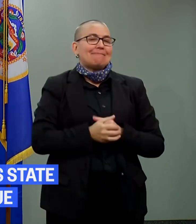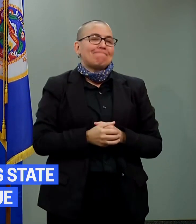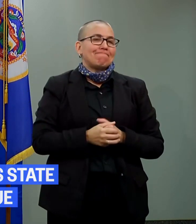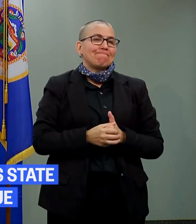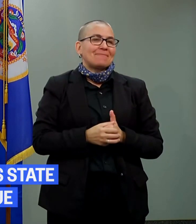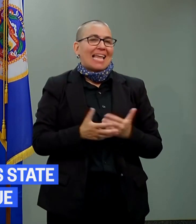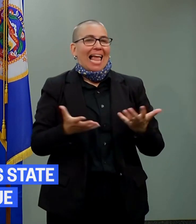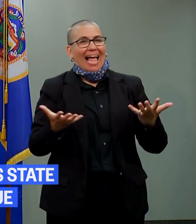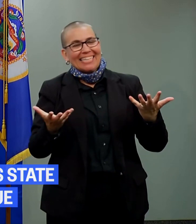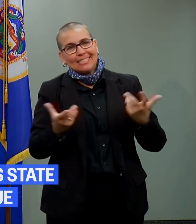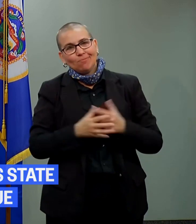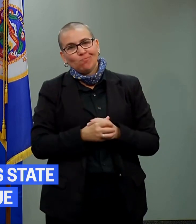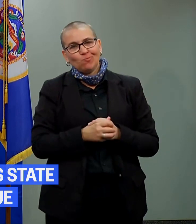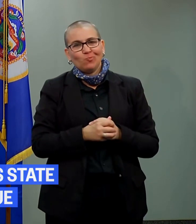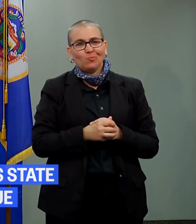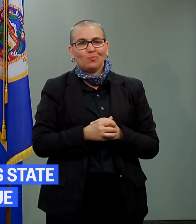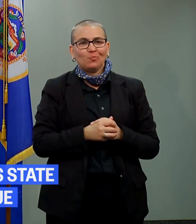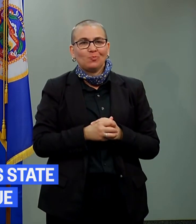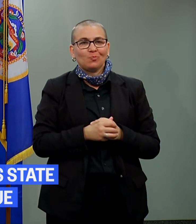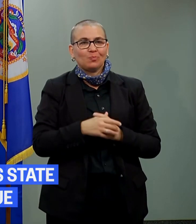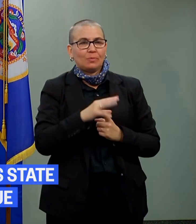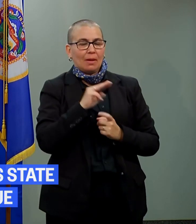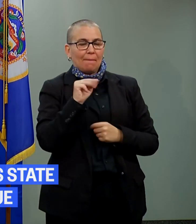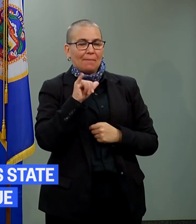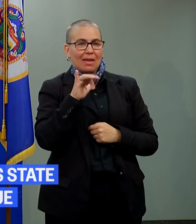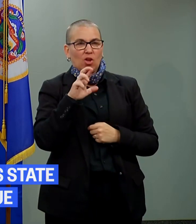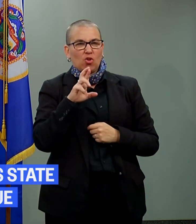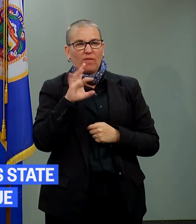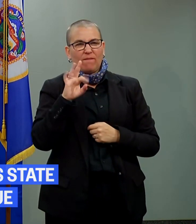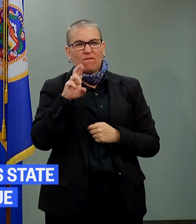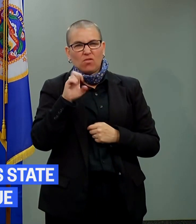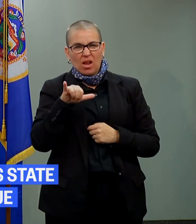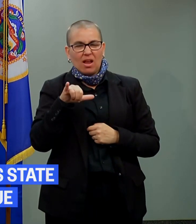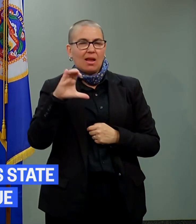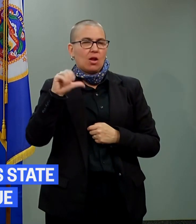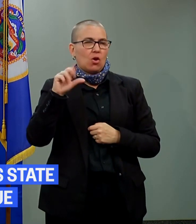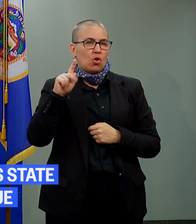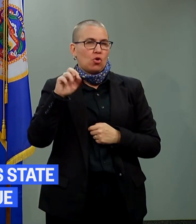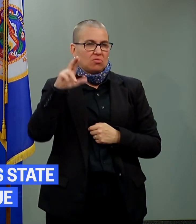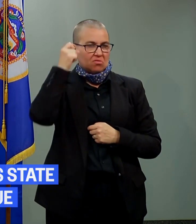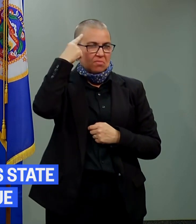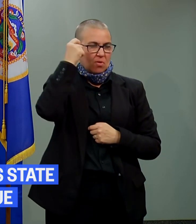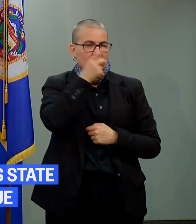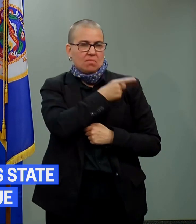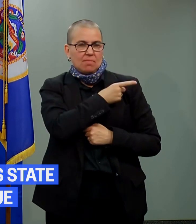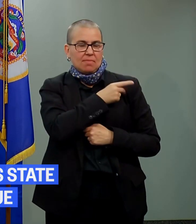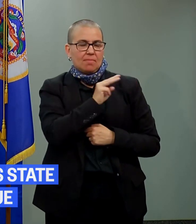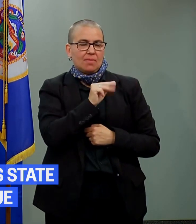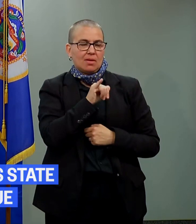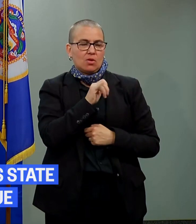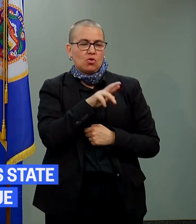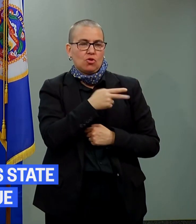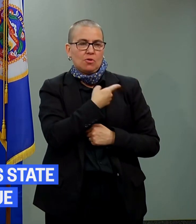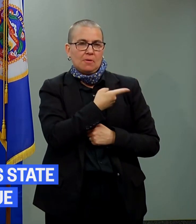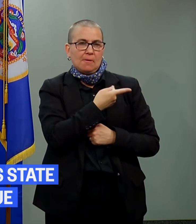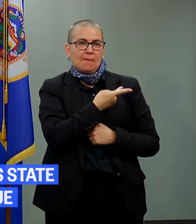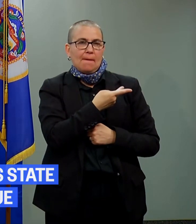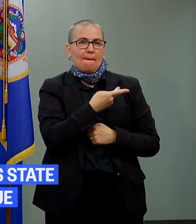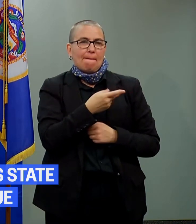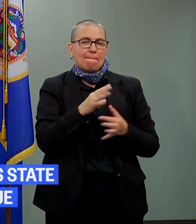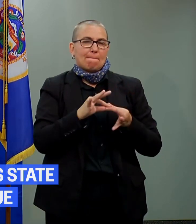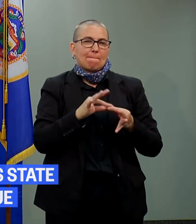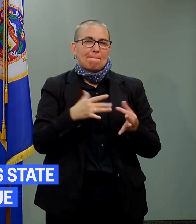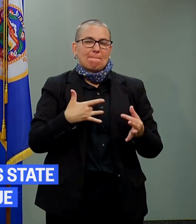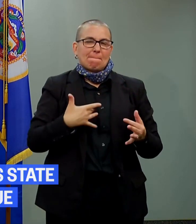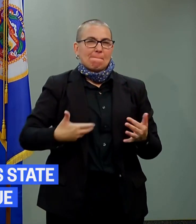and Mayor Carter, Mayor Fry both articulated this very clearly, that primal scream for justice and change is